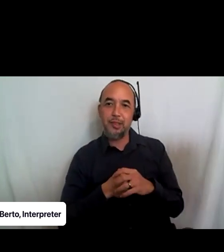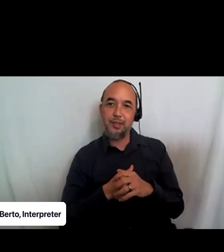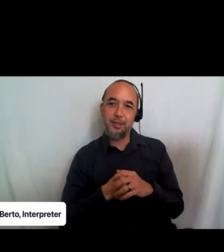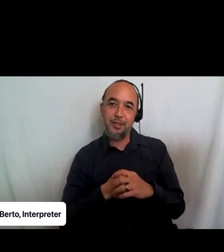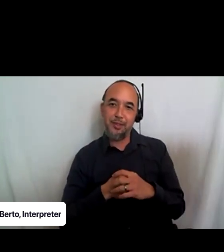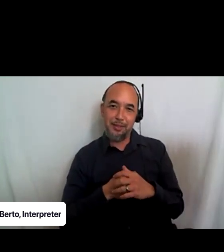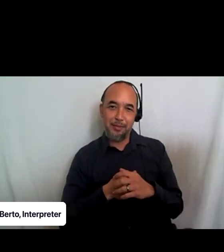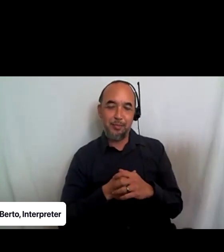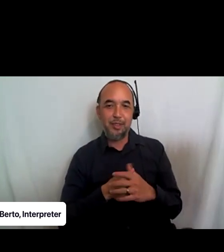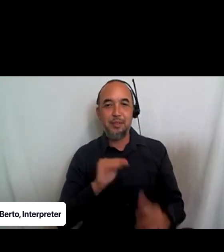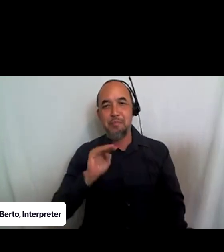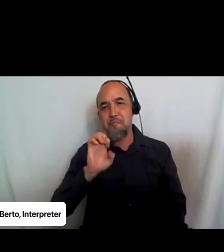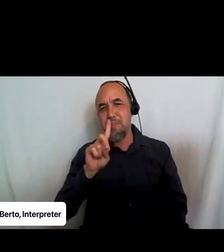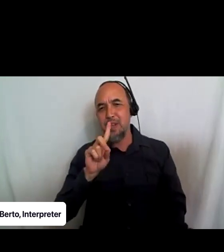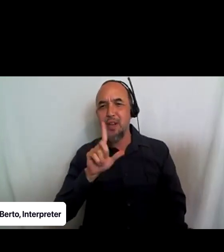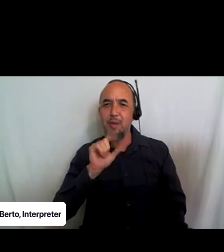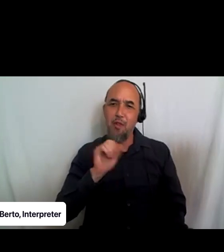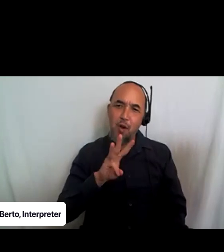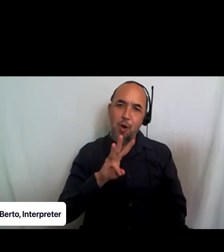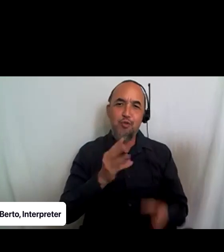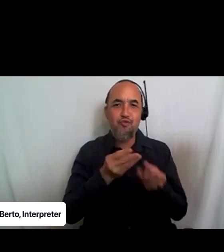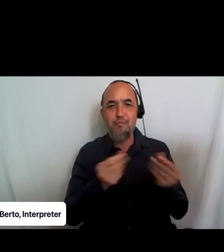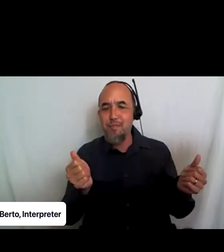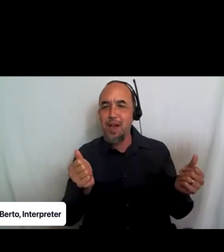medium low, you know, just so the butter melts.